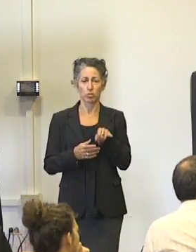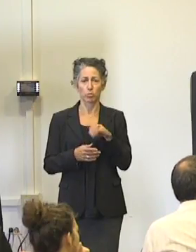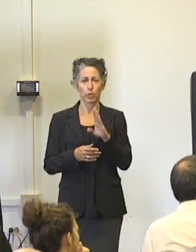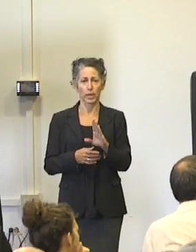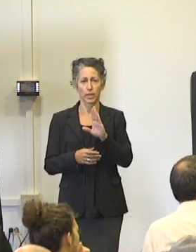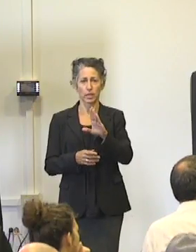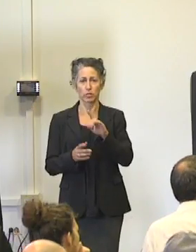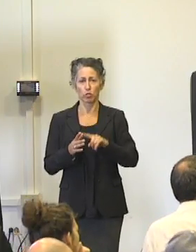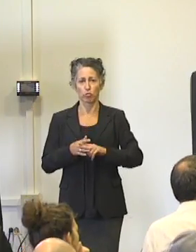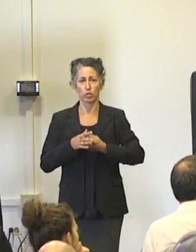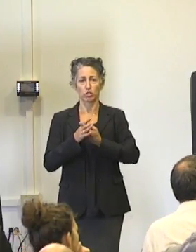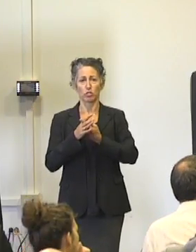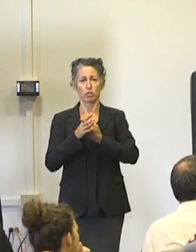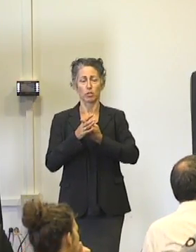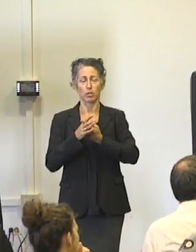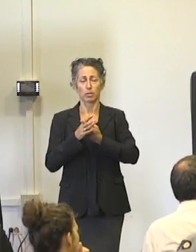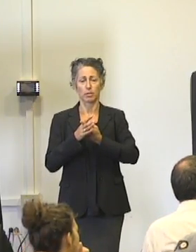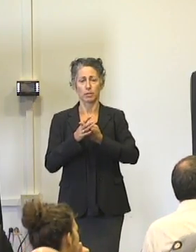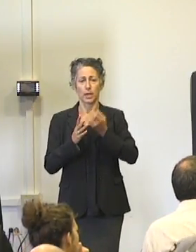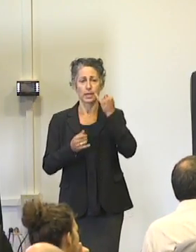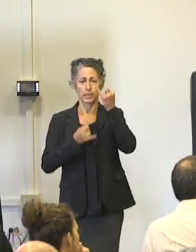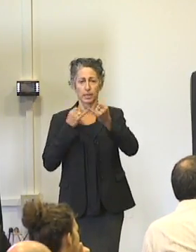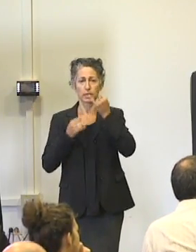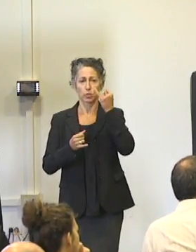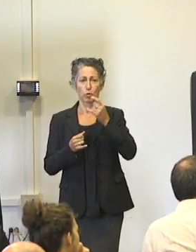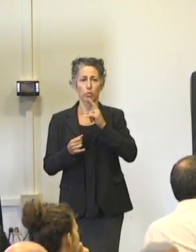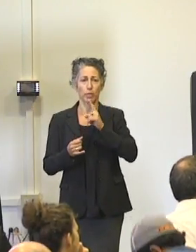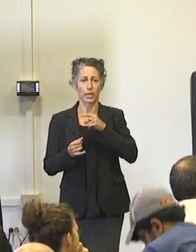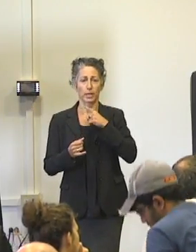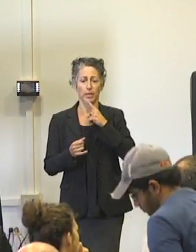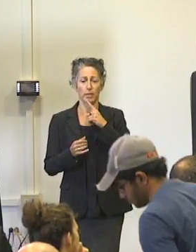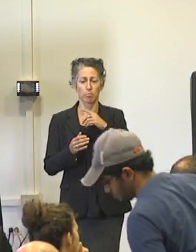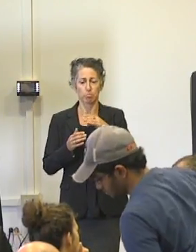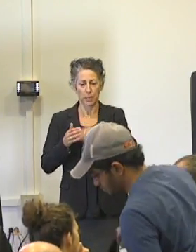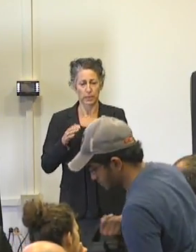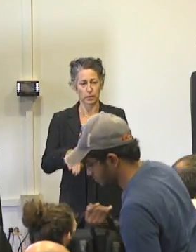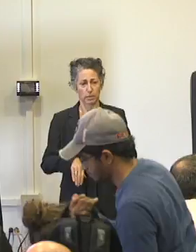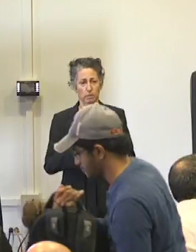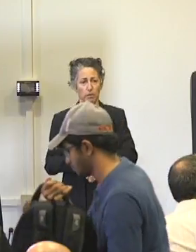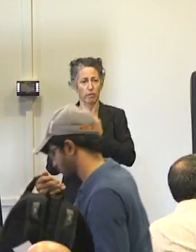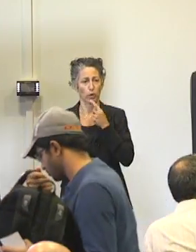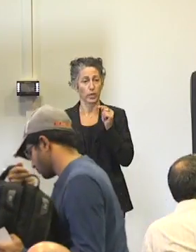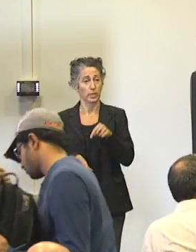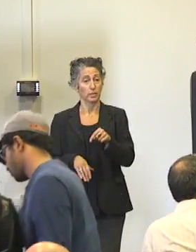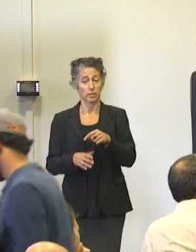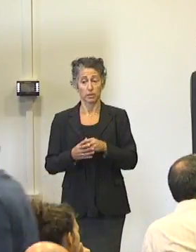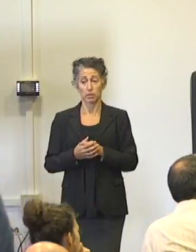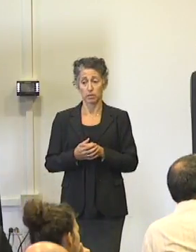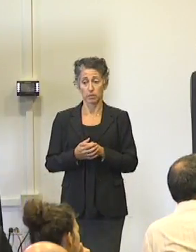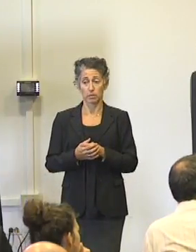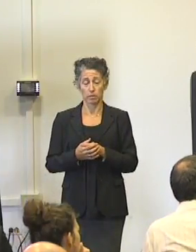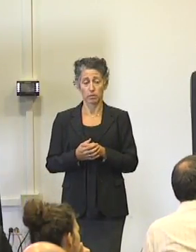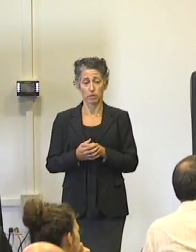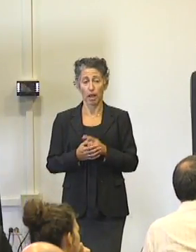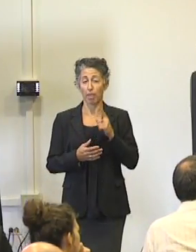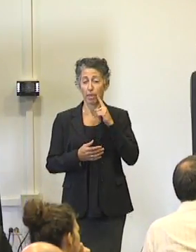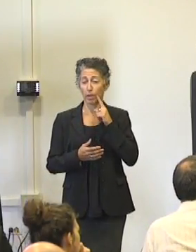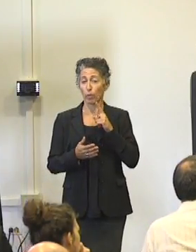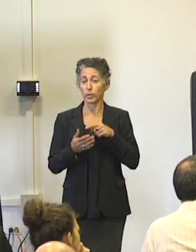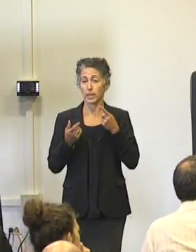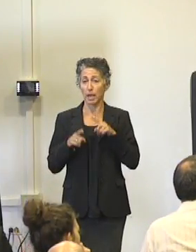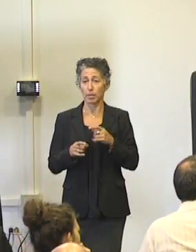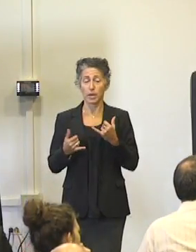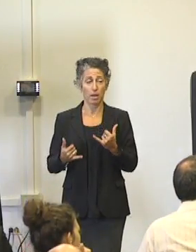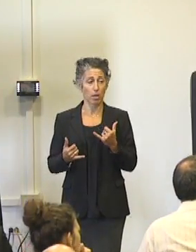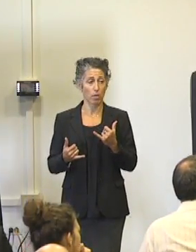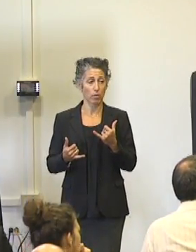were a helpful heuristic for thinking about politics, and they opened up some fresh questions. And I totally agree with that and like it. I think what's happened now